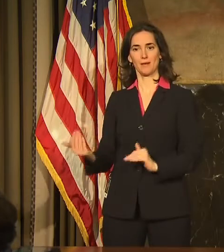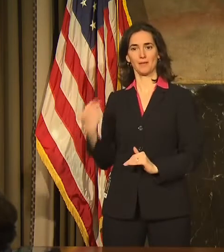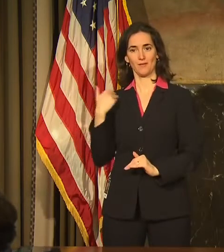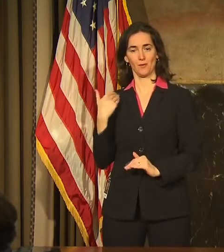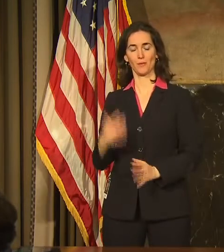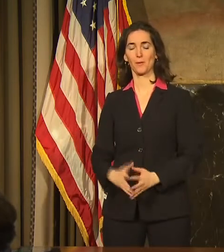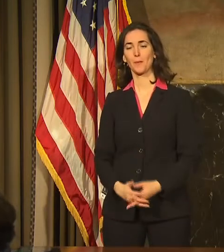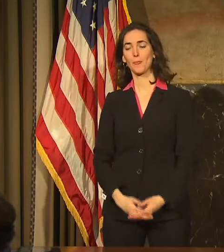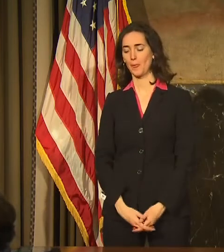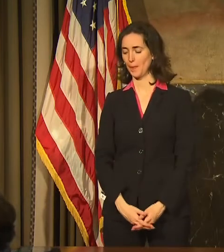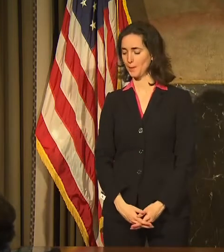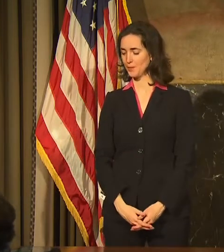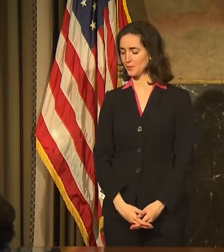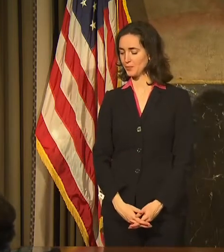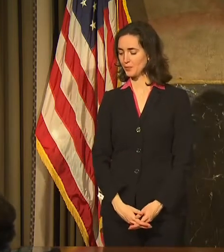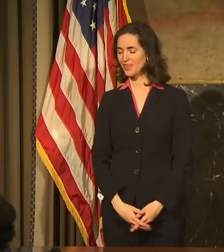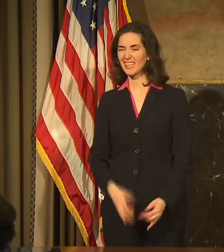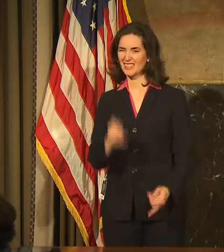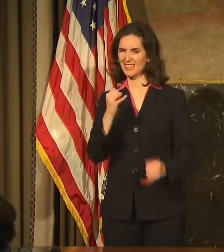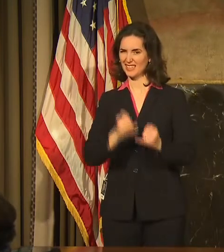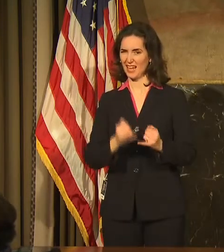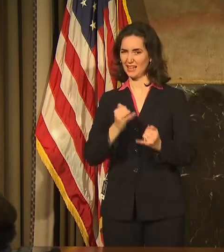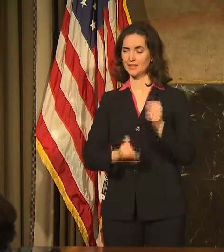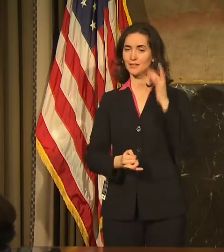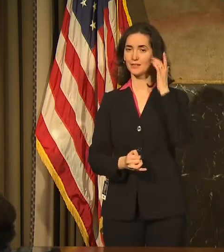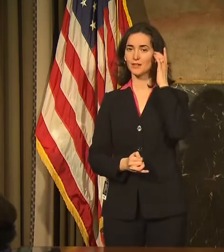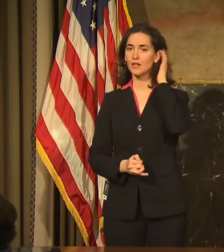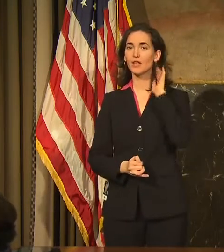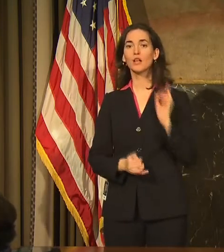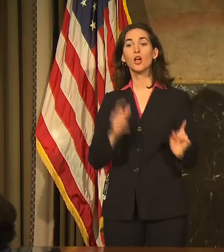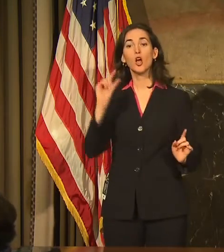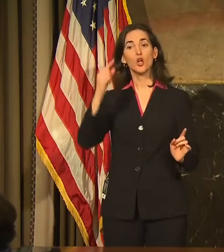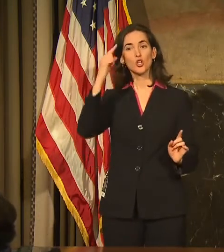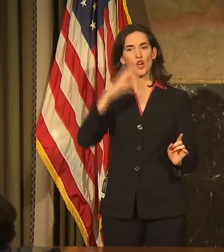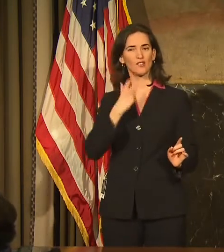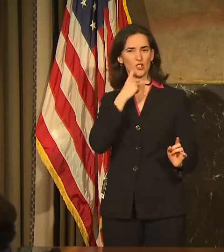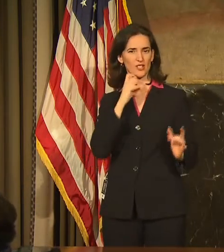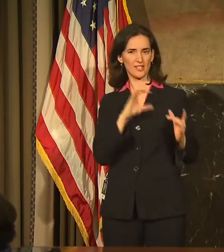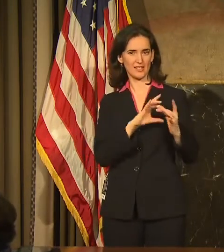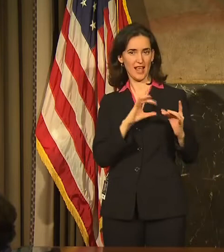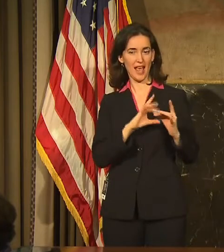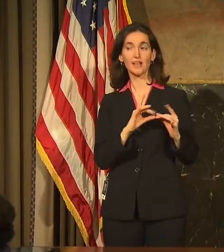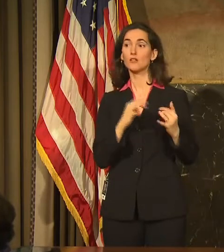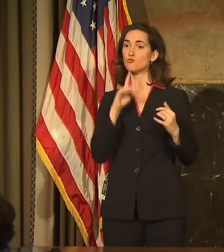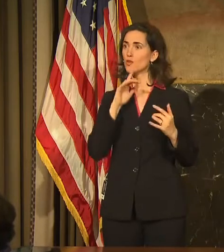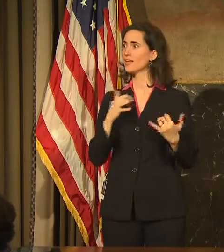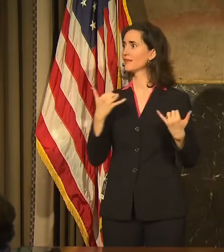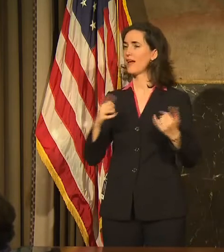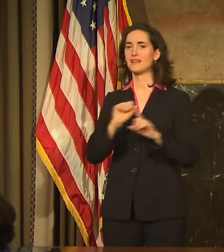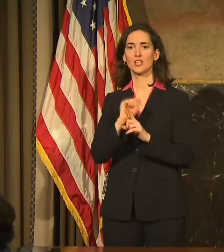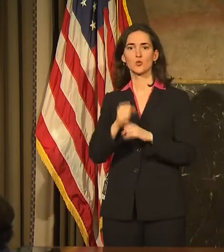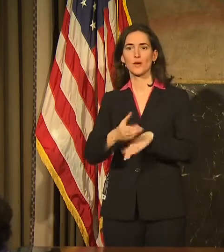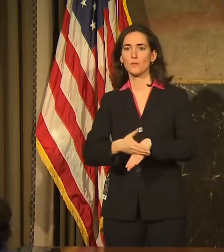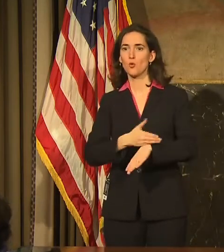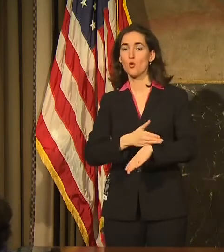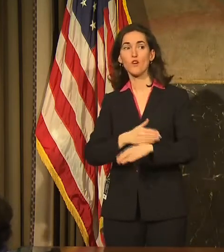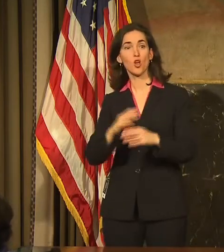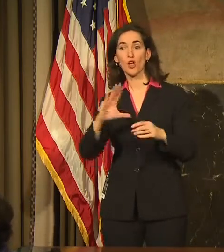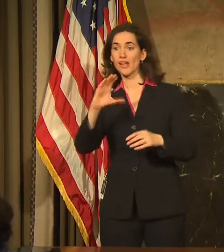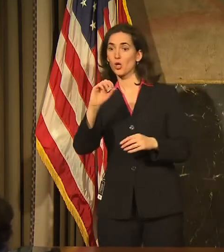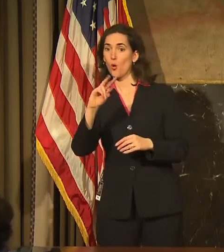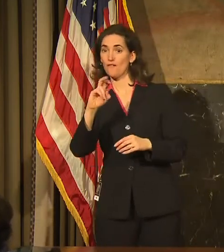is, as the governor had said, we're clearly coming down in the right direction from COVID.